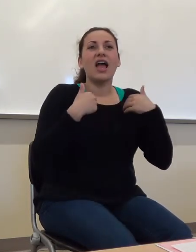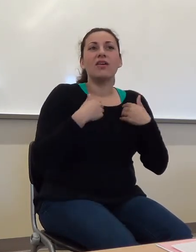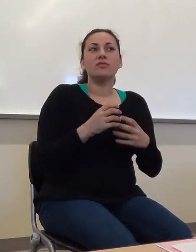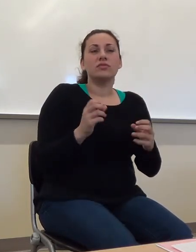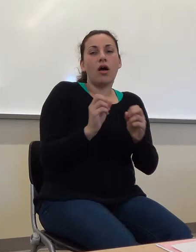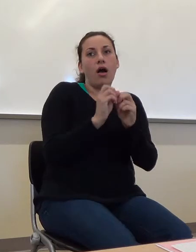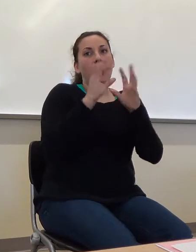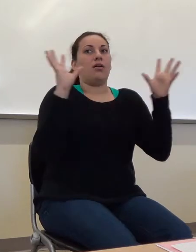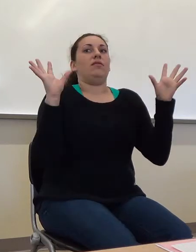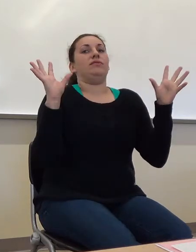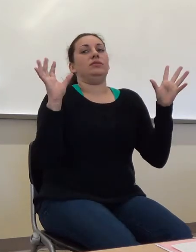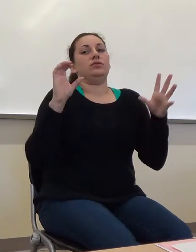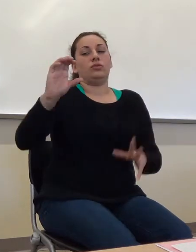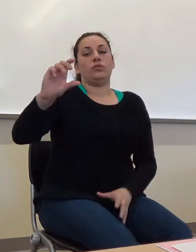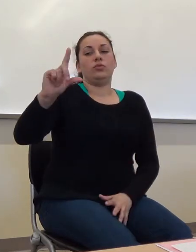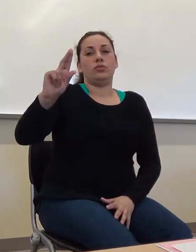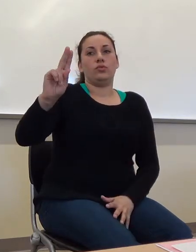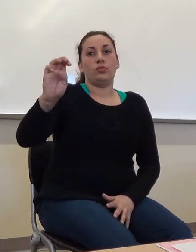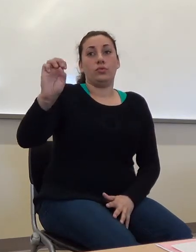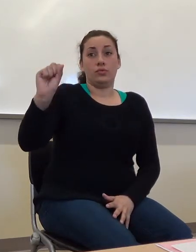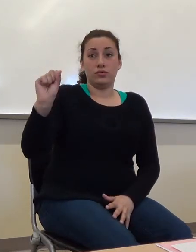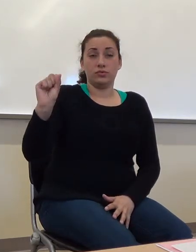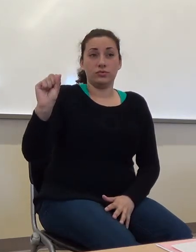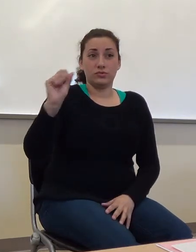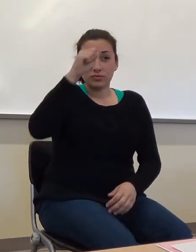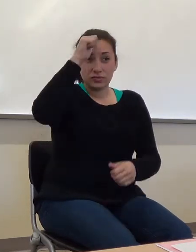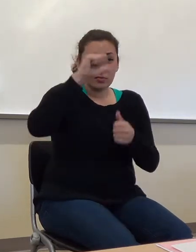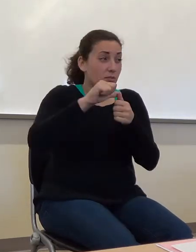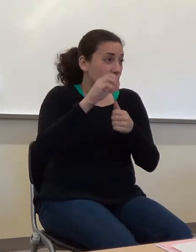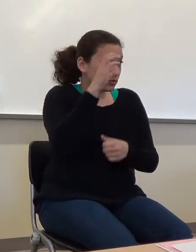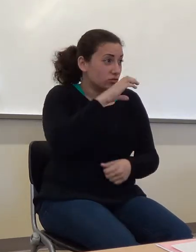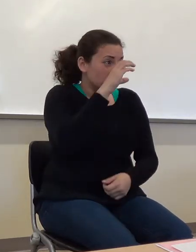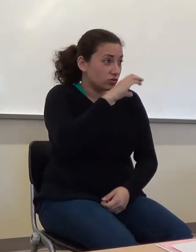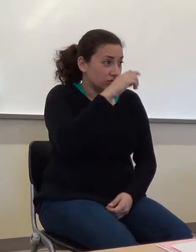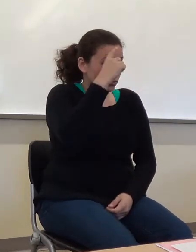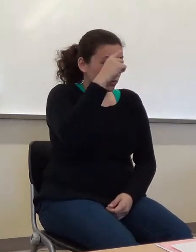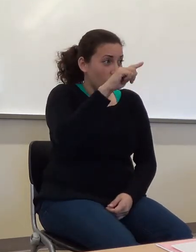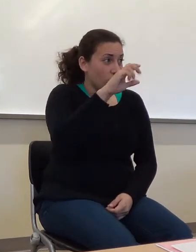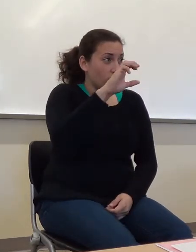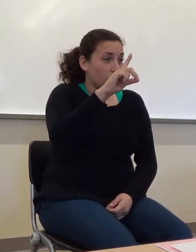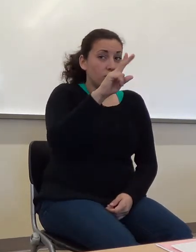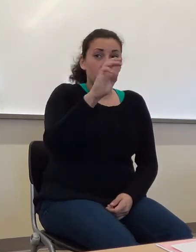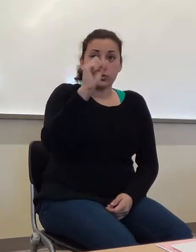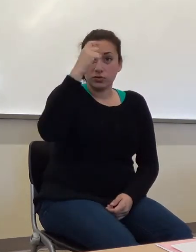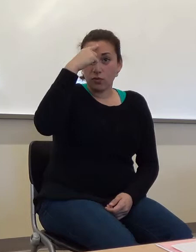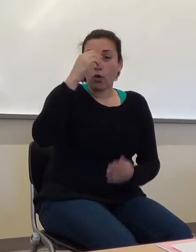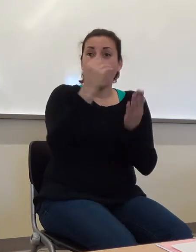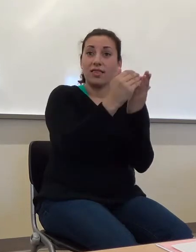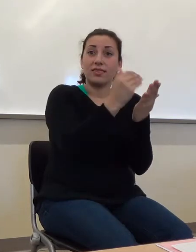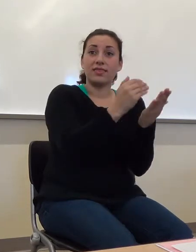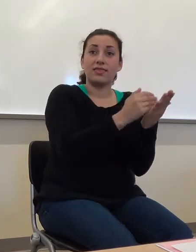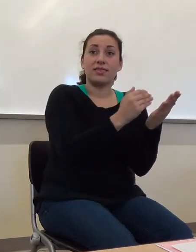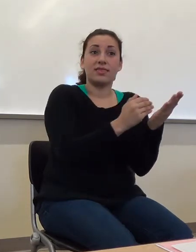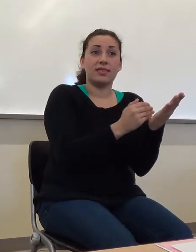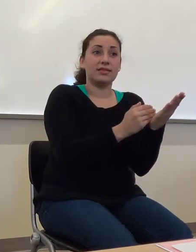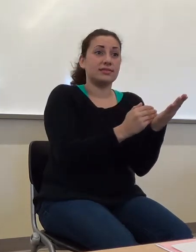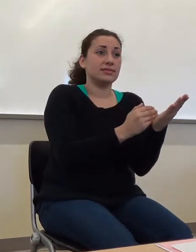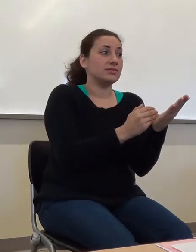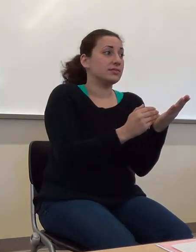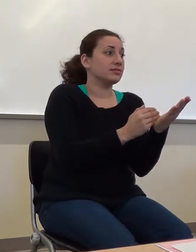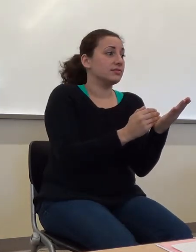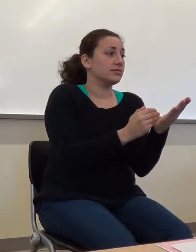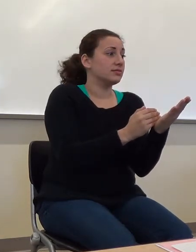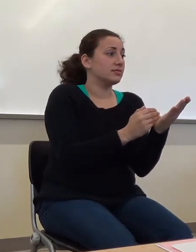obvious clues. Remember, we've been looking for clues to a list, okay? It